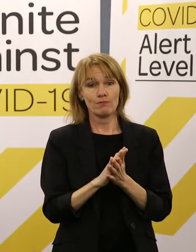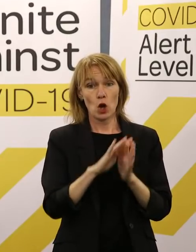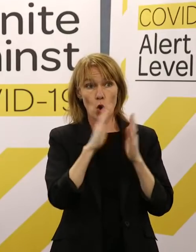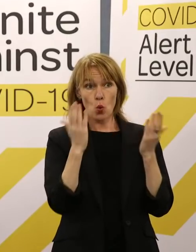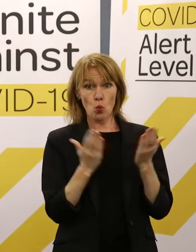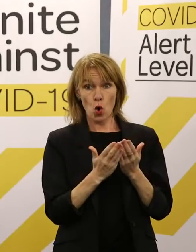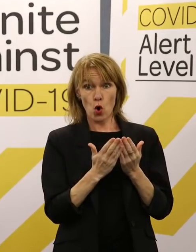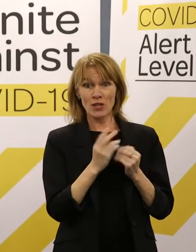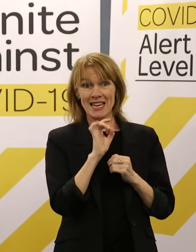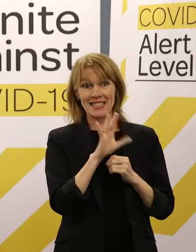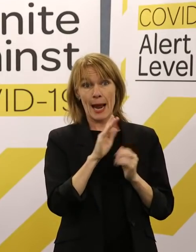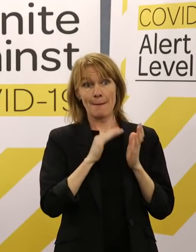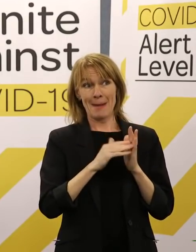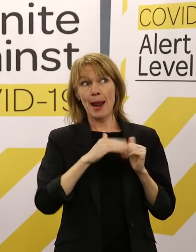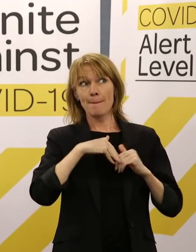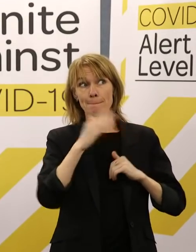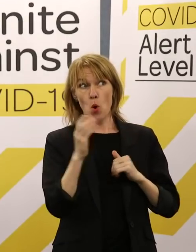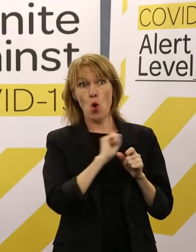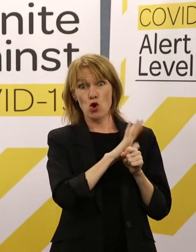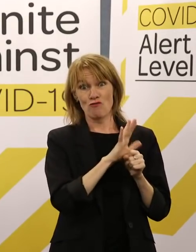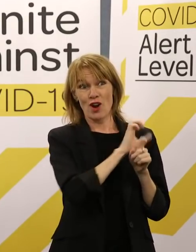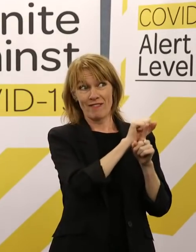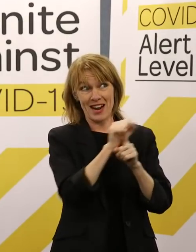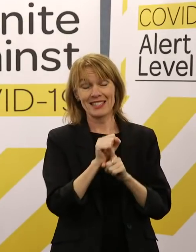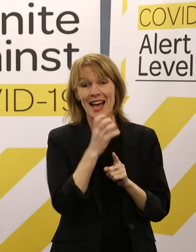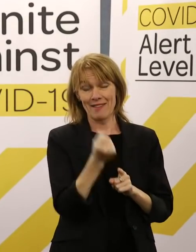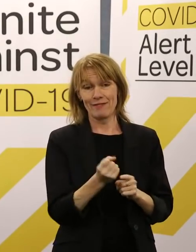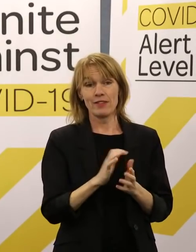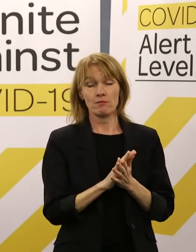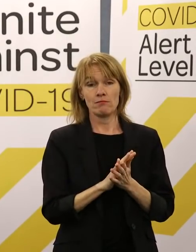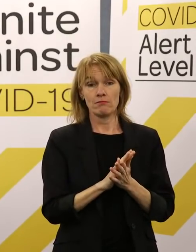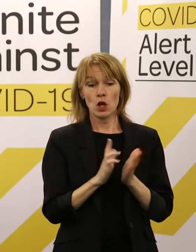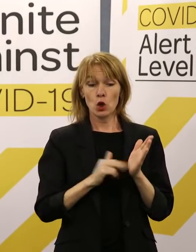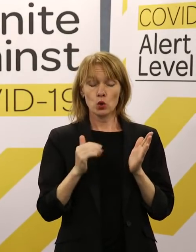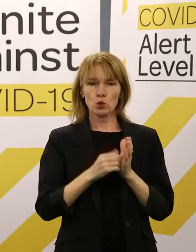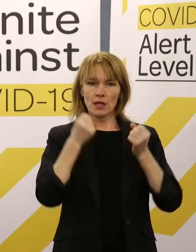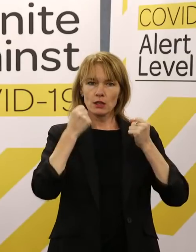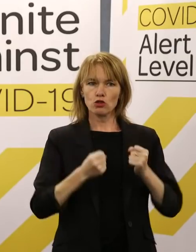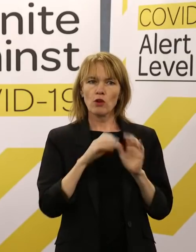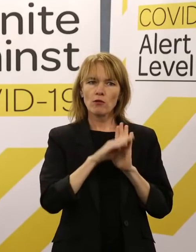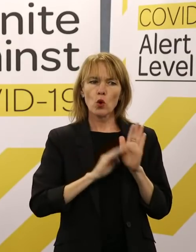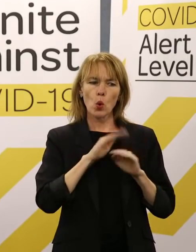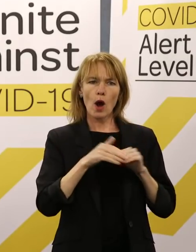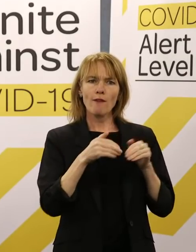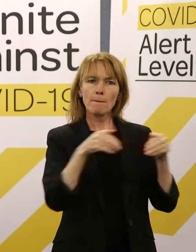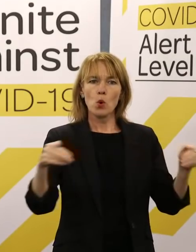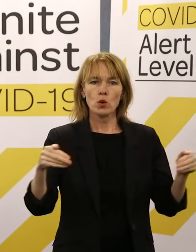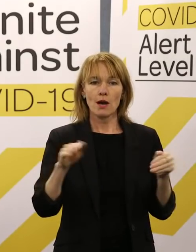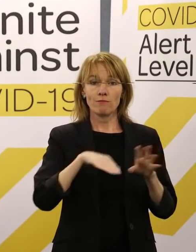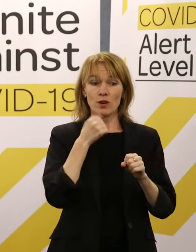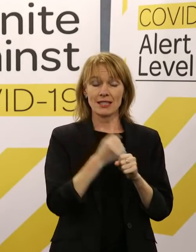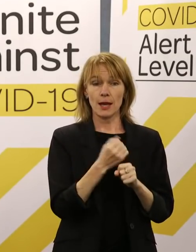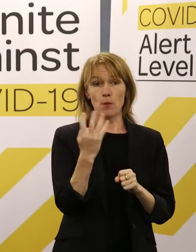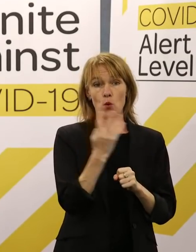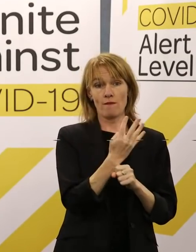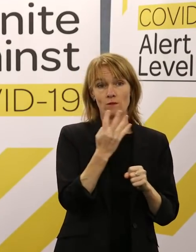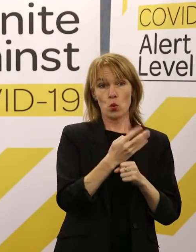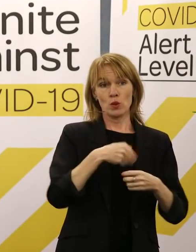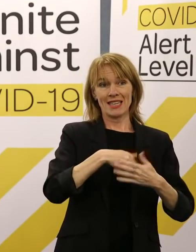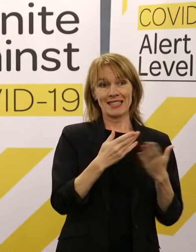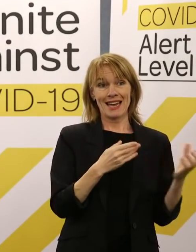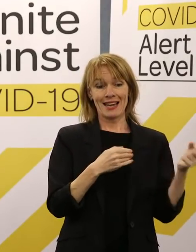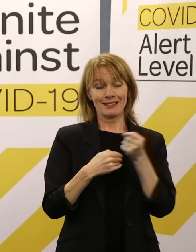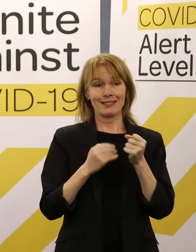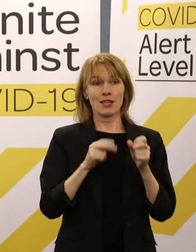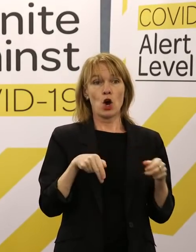exceeded 10 million. Our strict border controls, in particular, the 14 days required in managed isolation